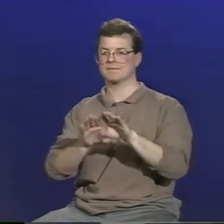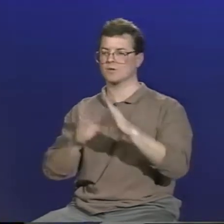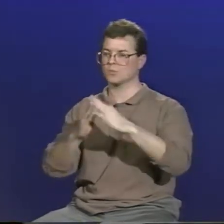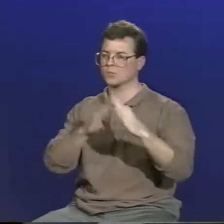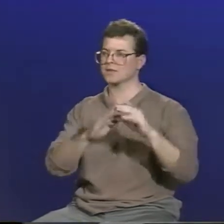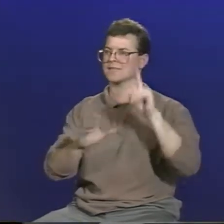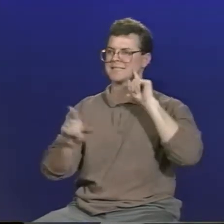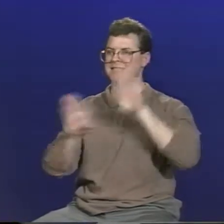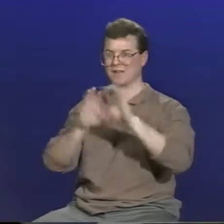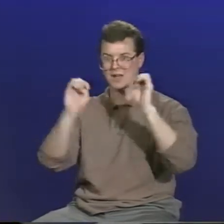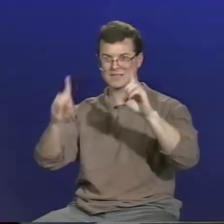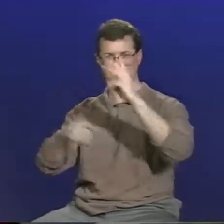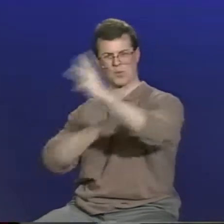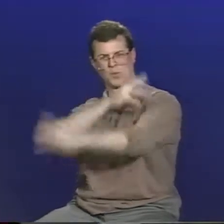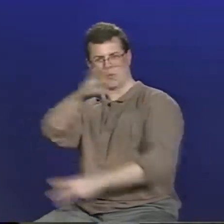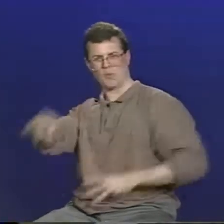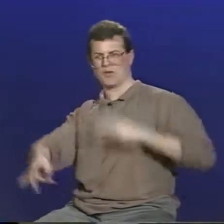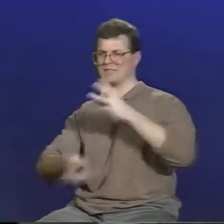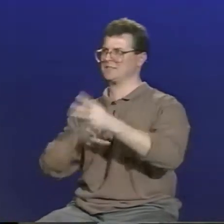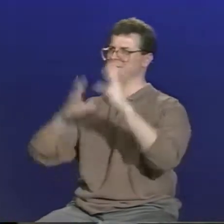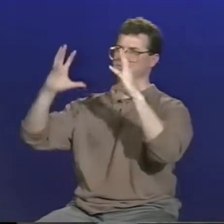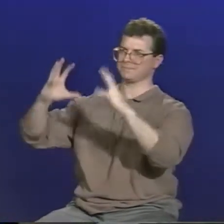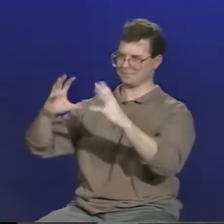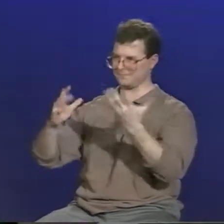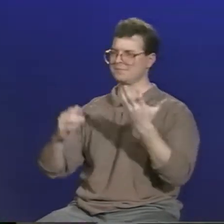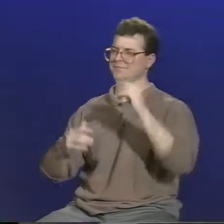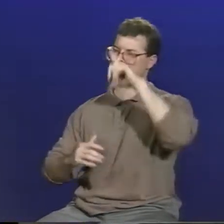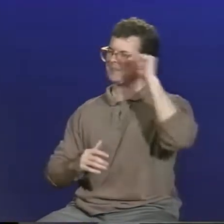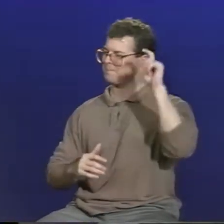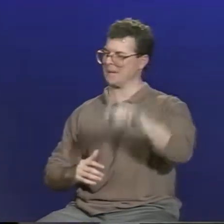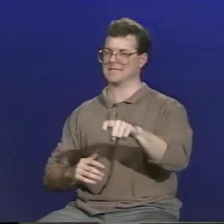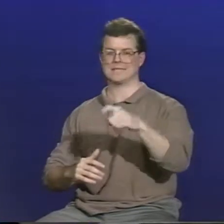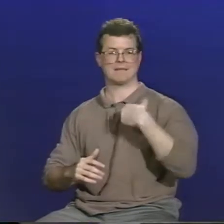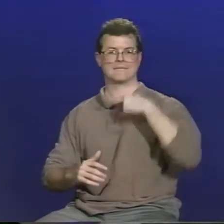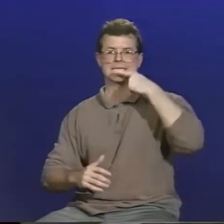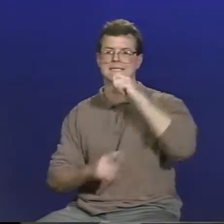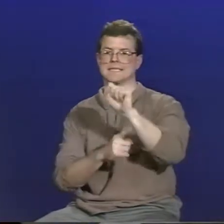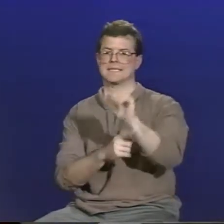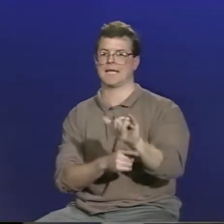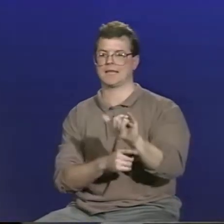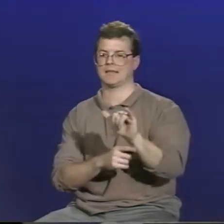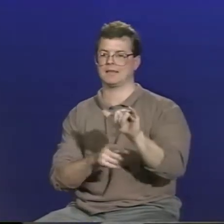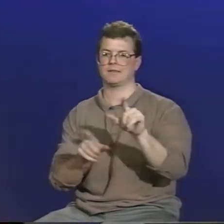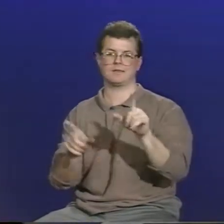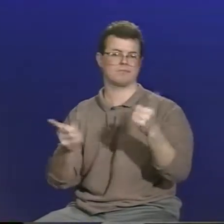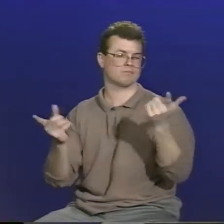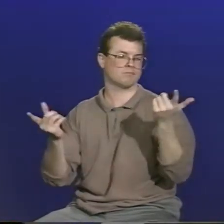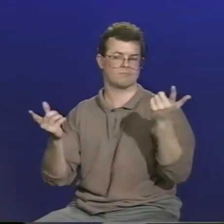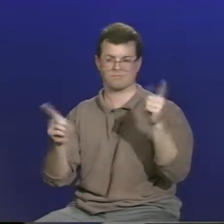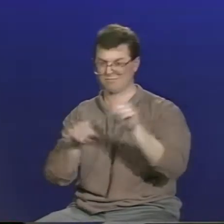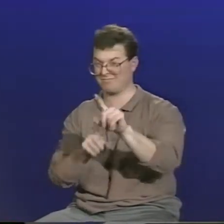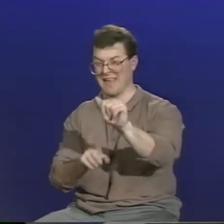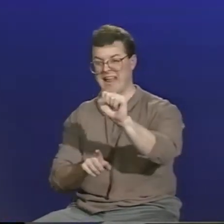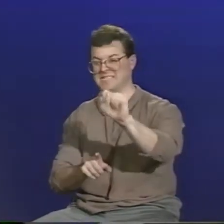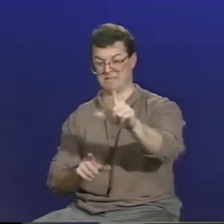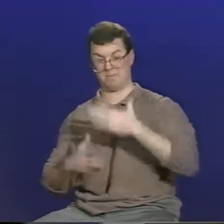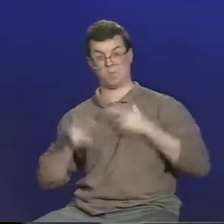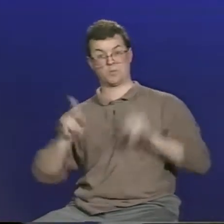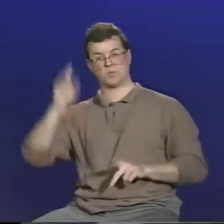He said Gallaudet should be a model to the world as far as education and preparation of teachers of the deaf, and Gallaudet needs to have a